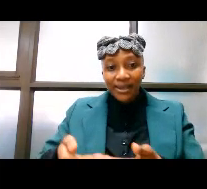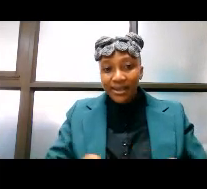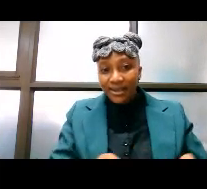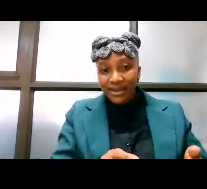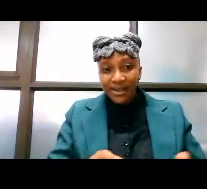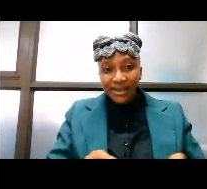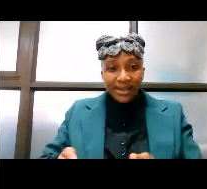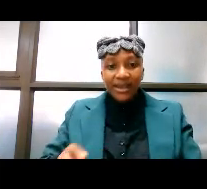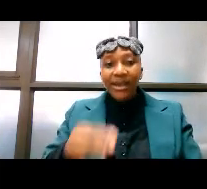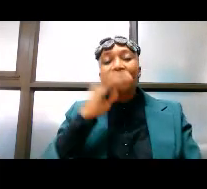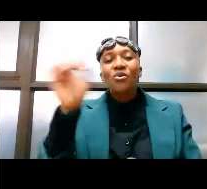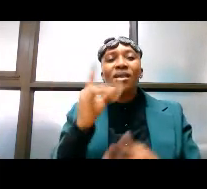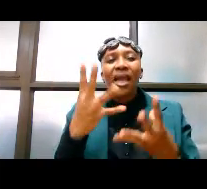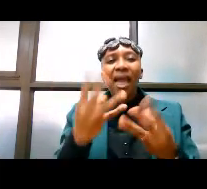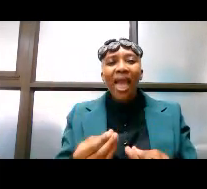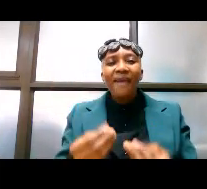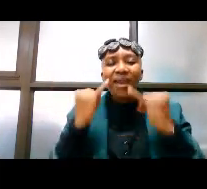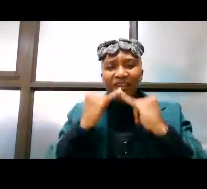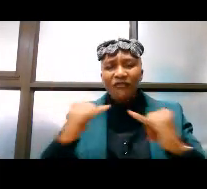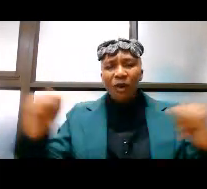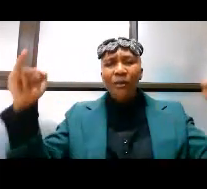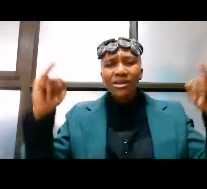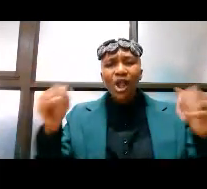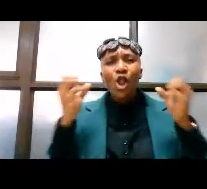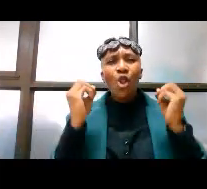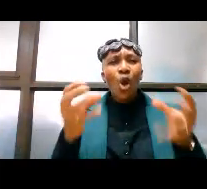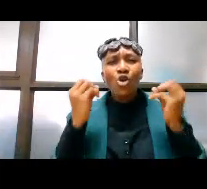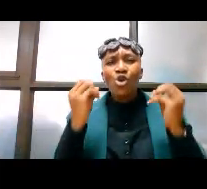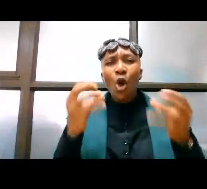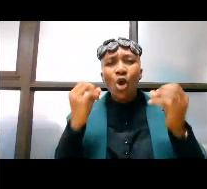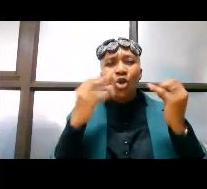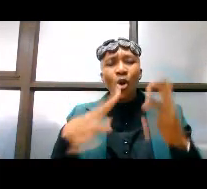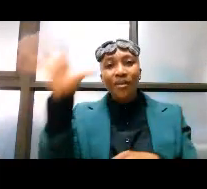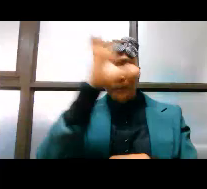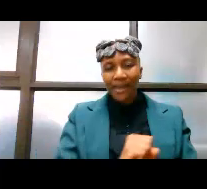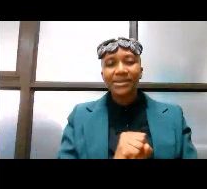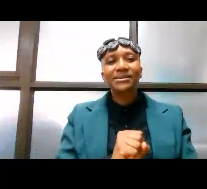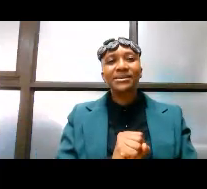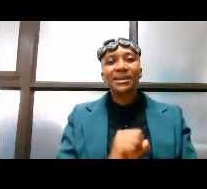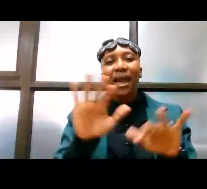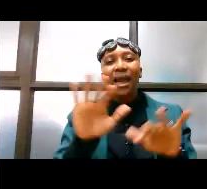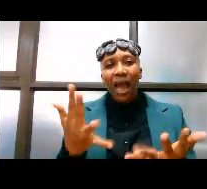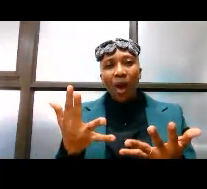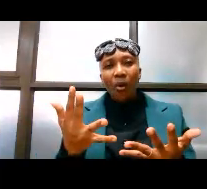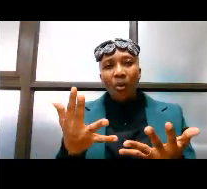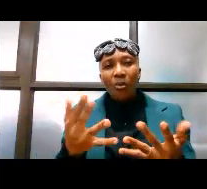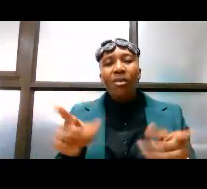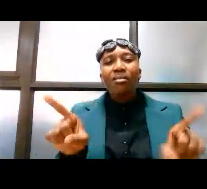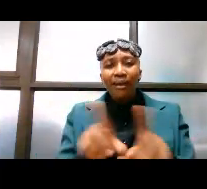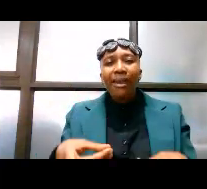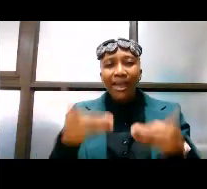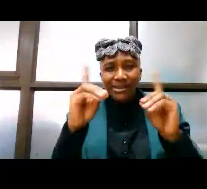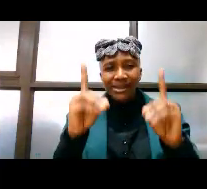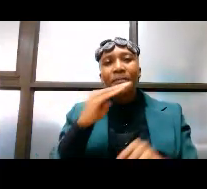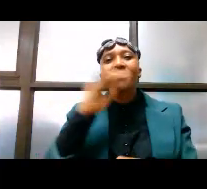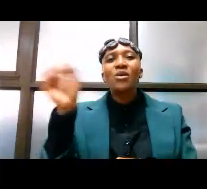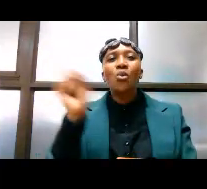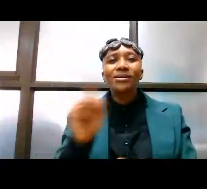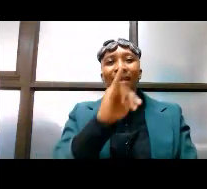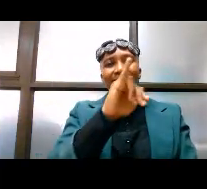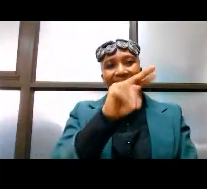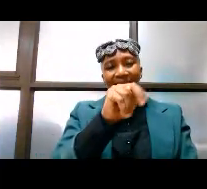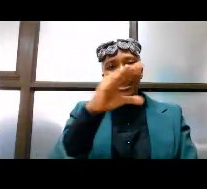lot of information that you're missing by accident, so to speak. So that is called incidental learning, learning that is not